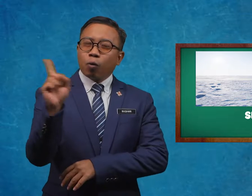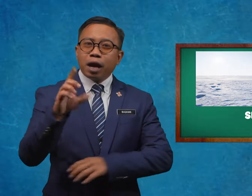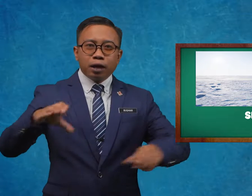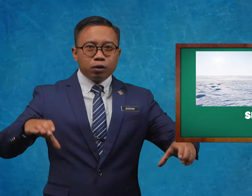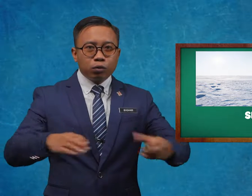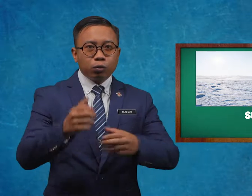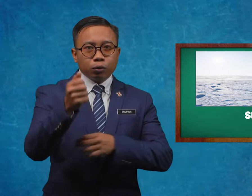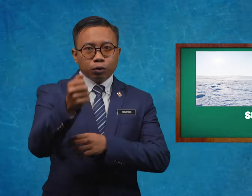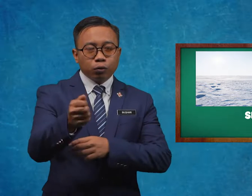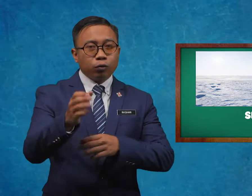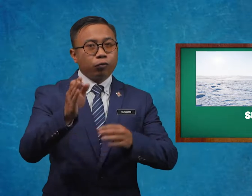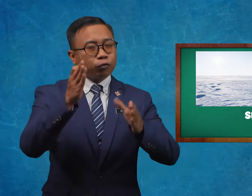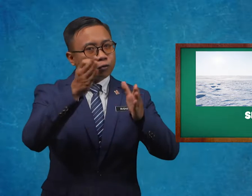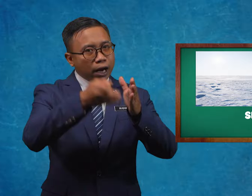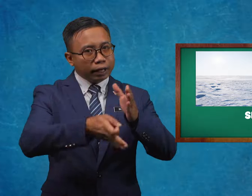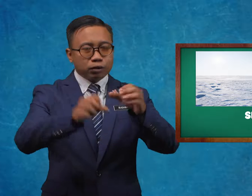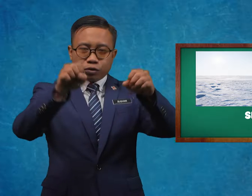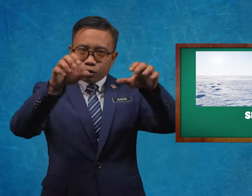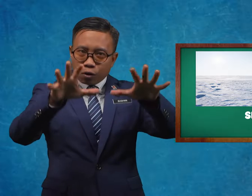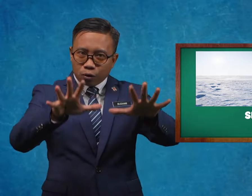Where do you find snow?